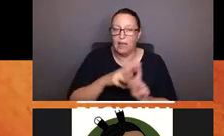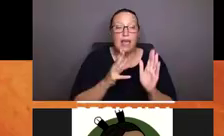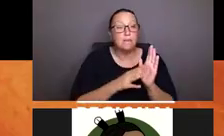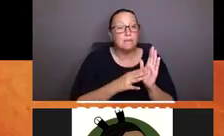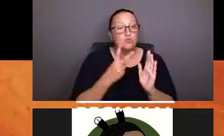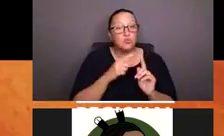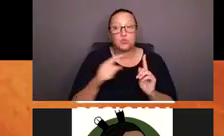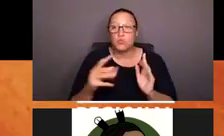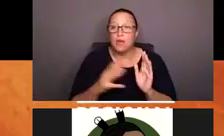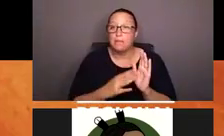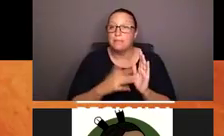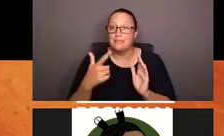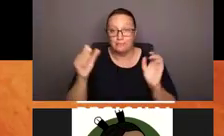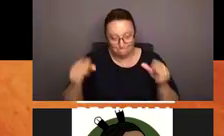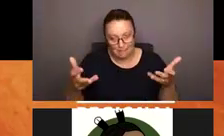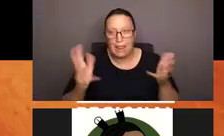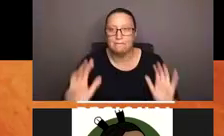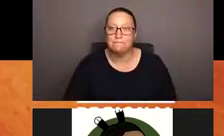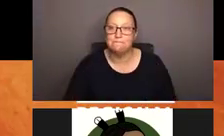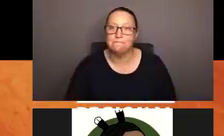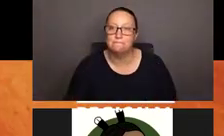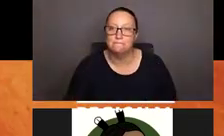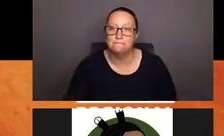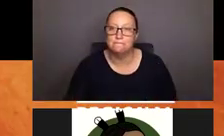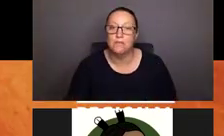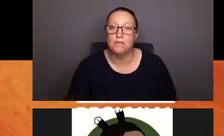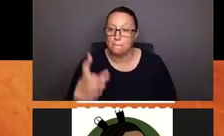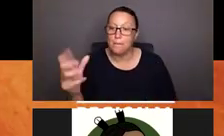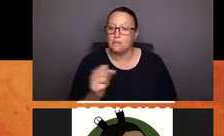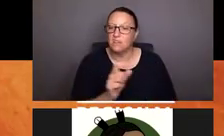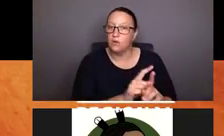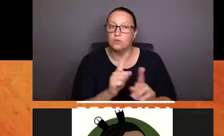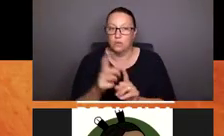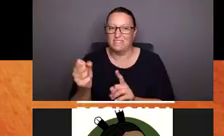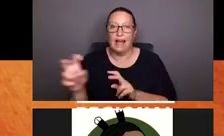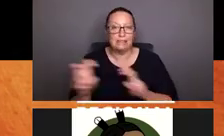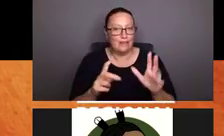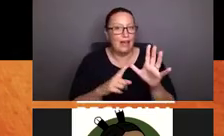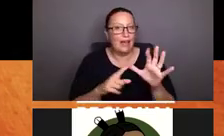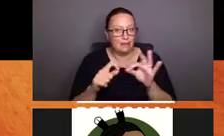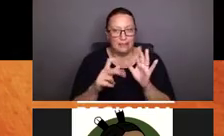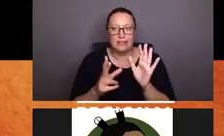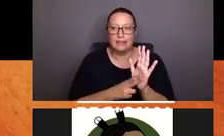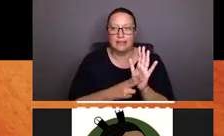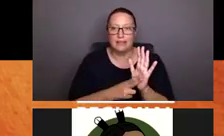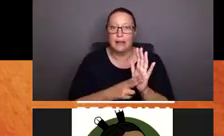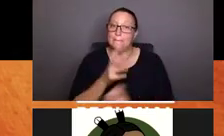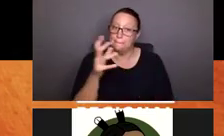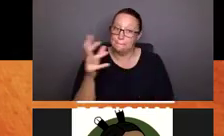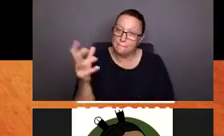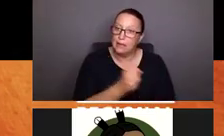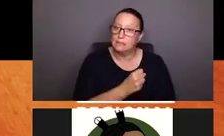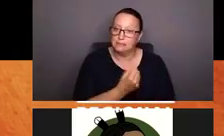MM7 is eligible. You must also have an active ABN to be eligible. This ABN must